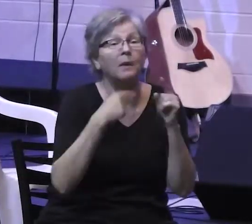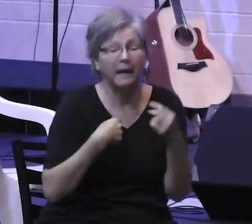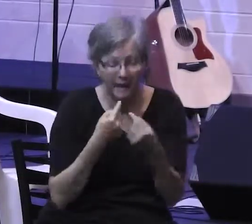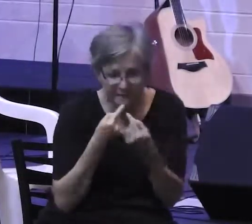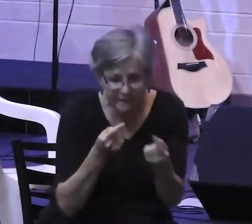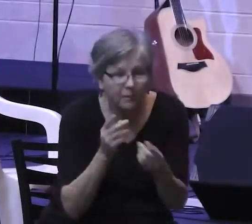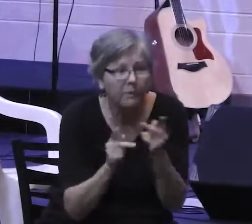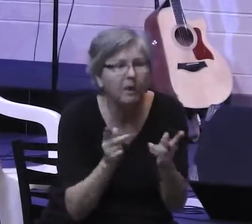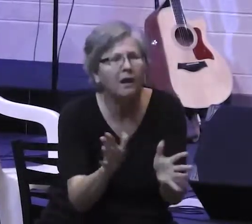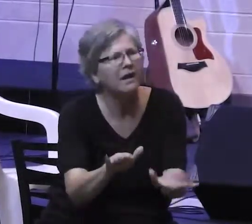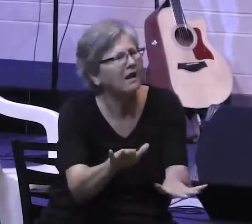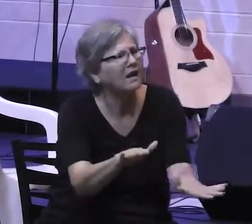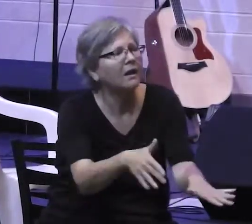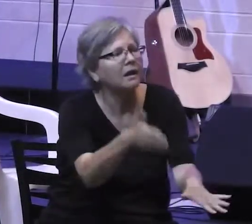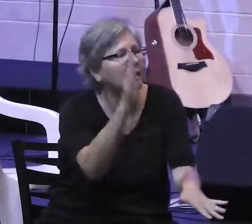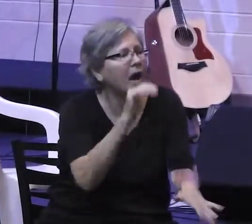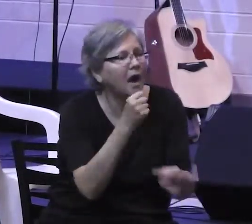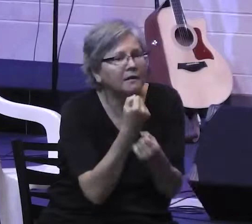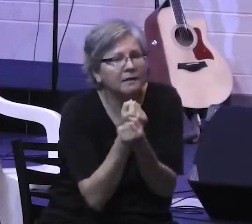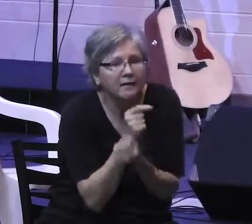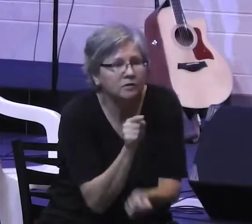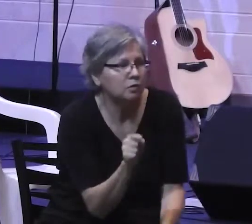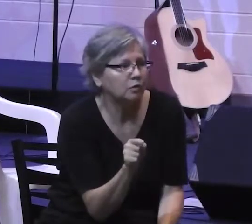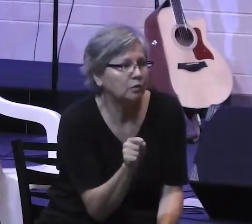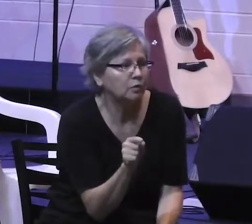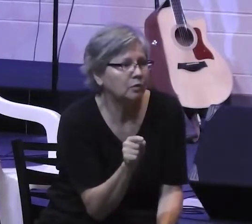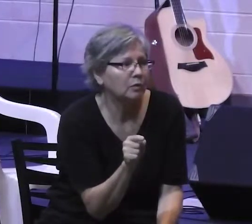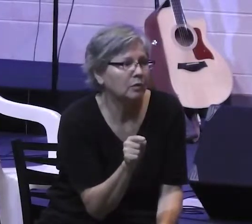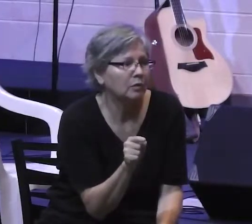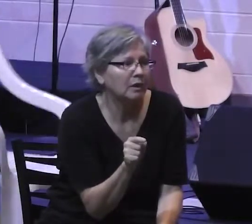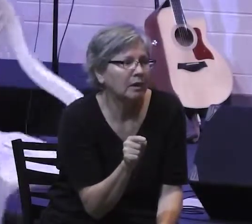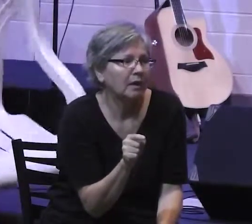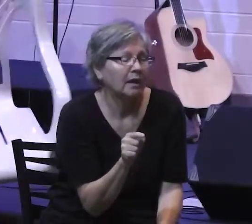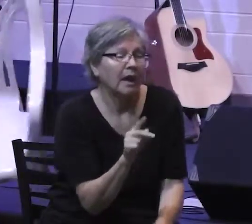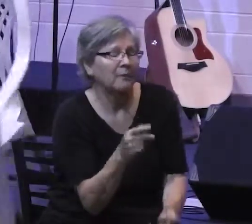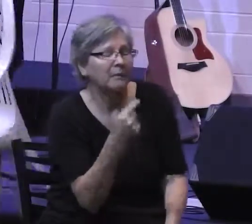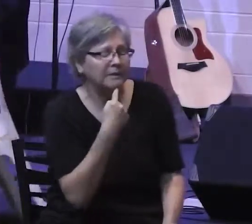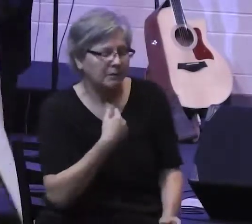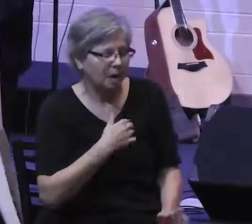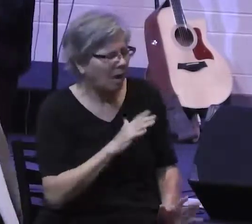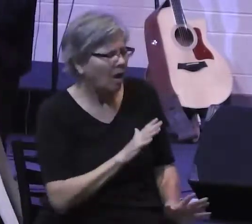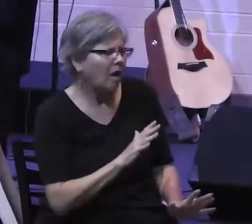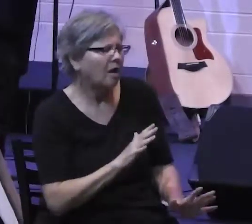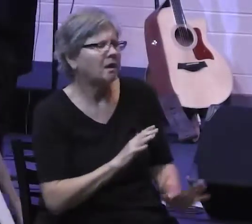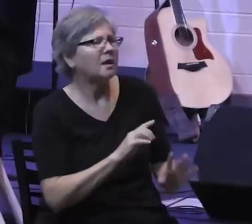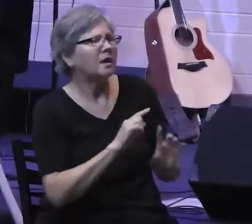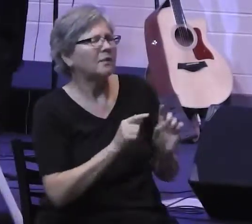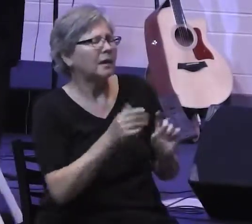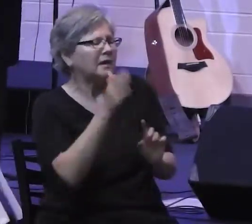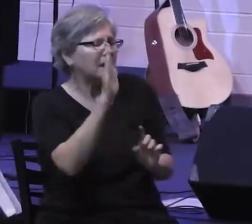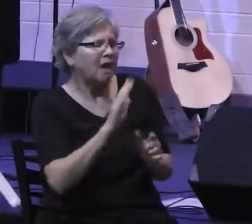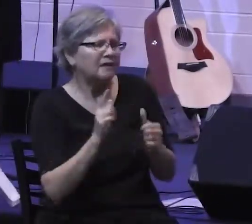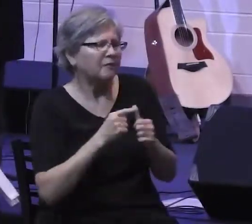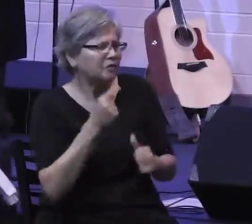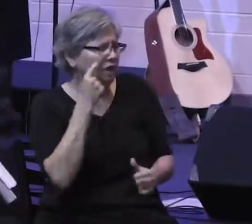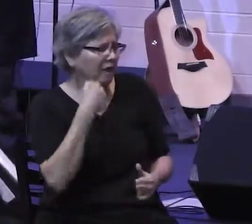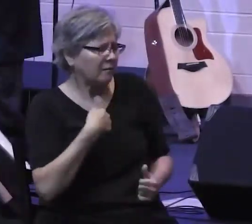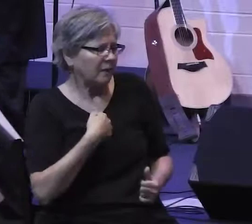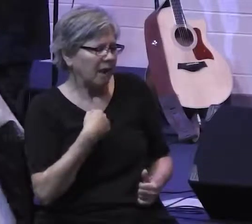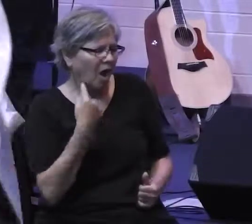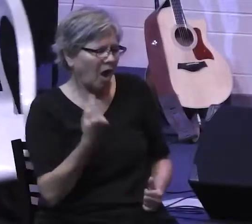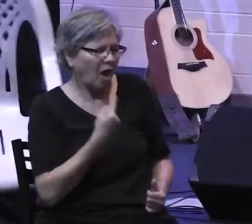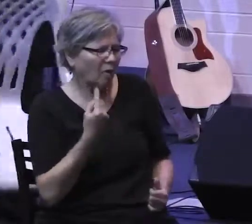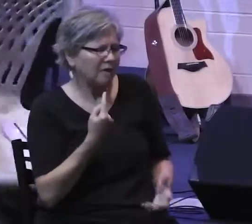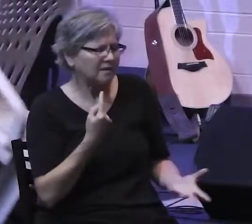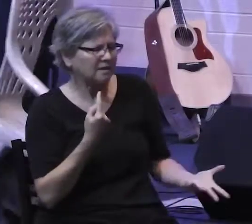loves you, I run into this all the time, that people look at God and say, yeah, but his first disposition, his first thought of me is always one